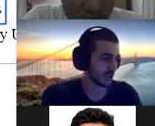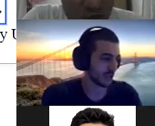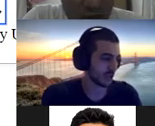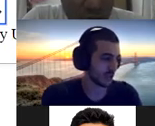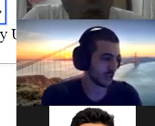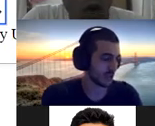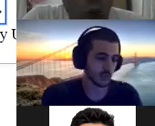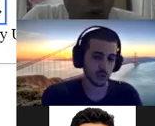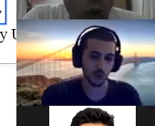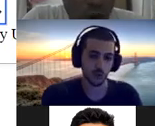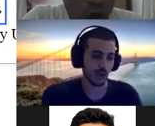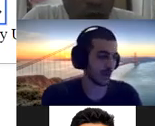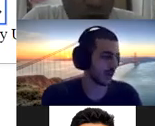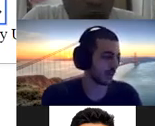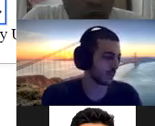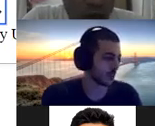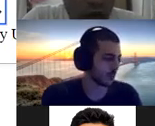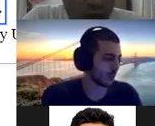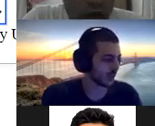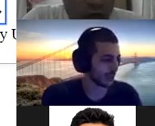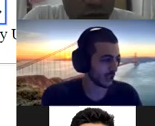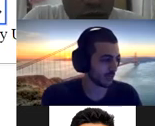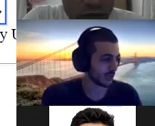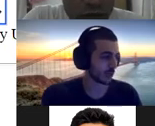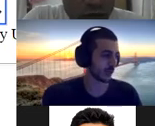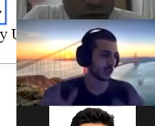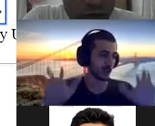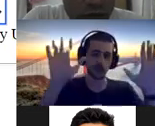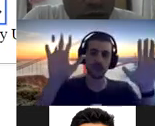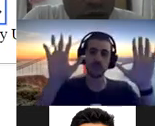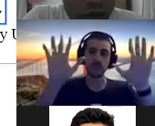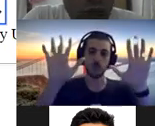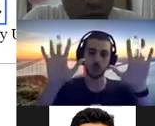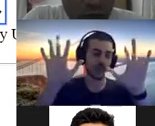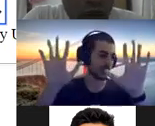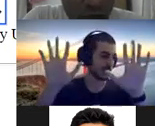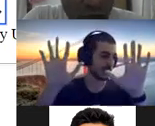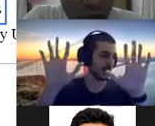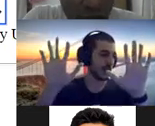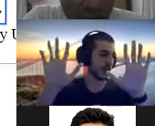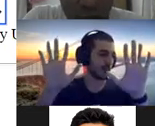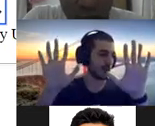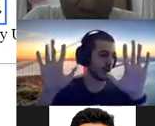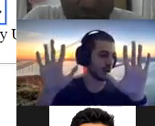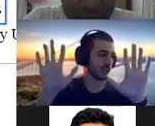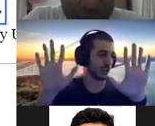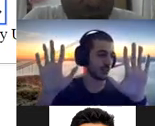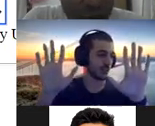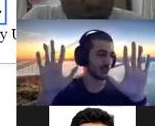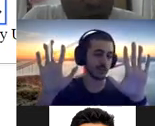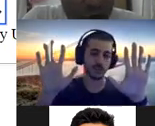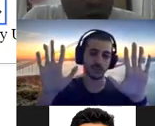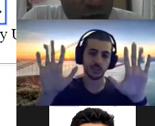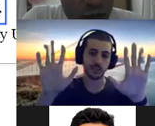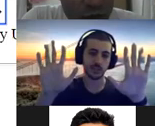shapes. Oh, So one hand shape, like both hand shapes are like this, so open hands. Yeah. But one hand shape